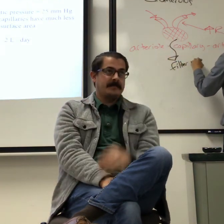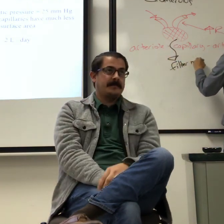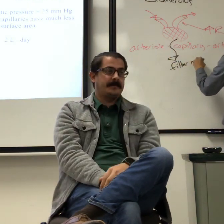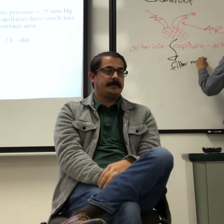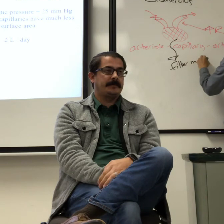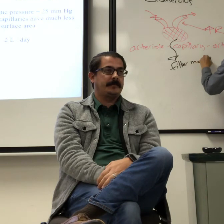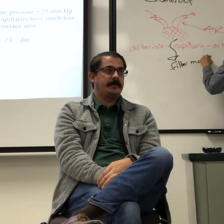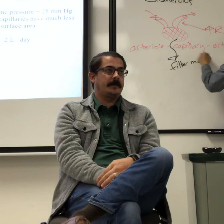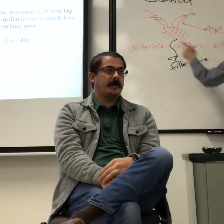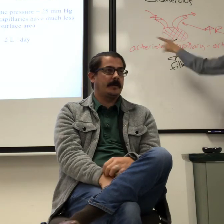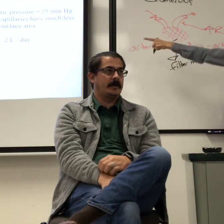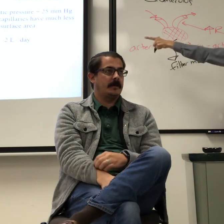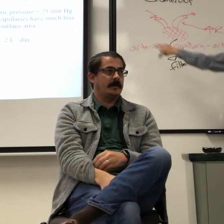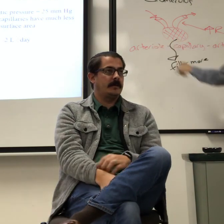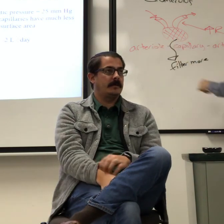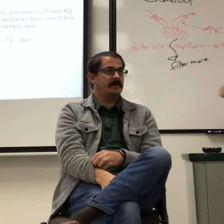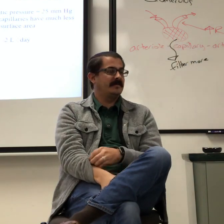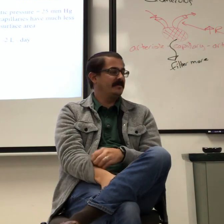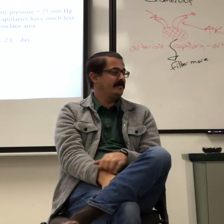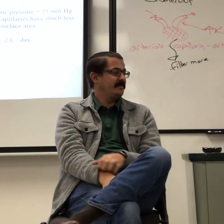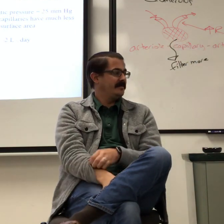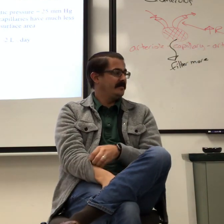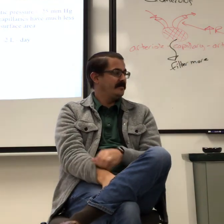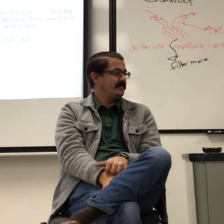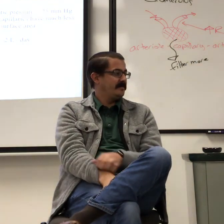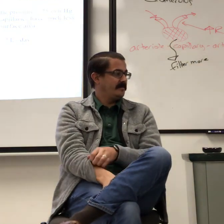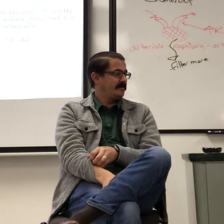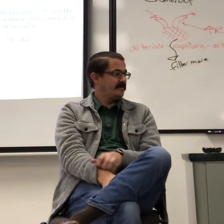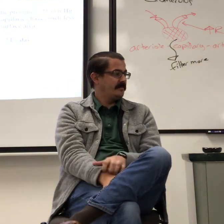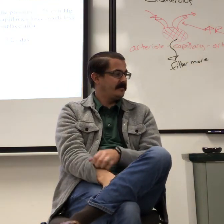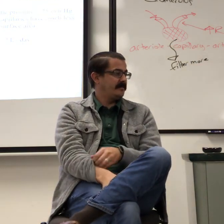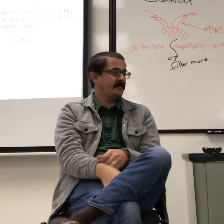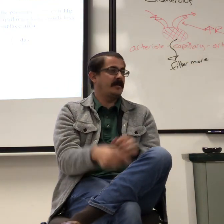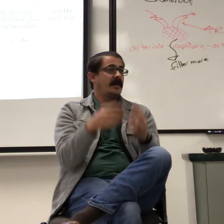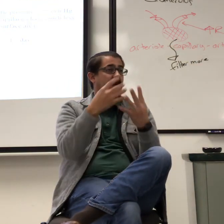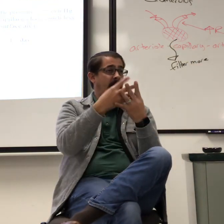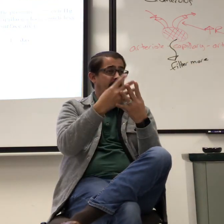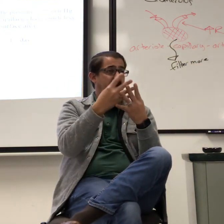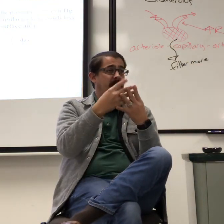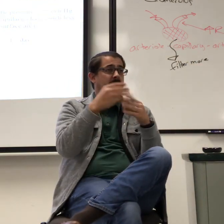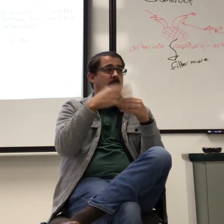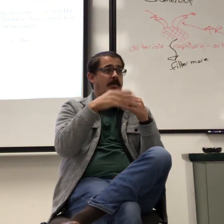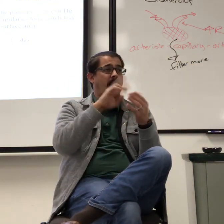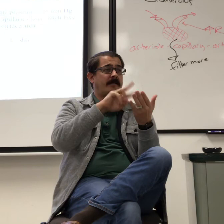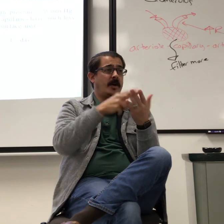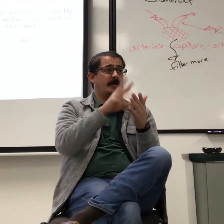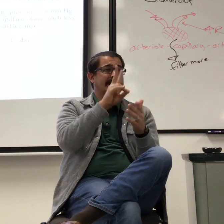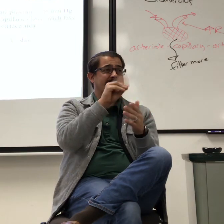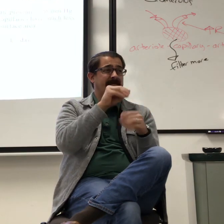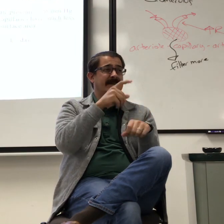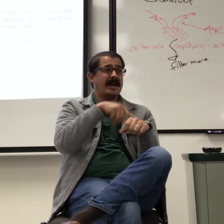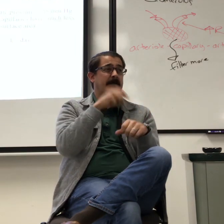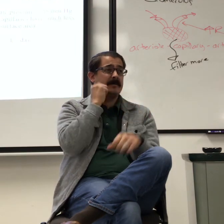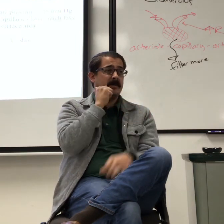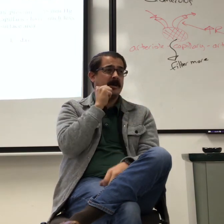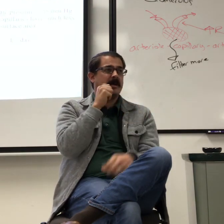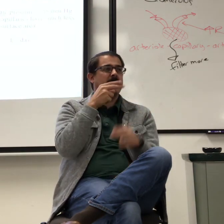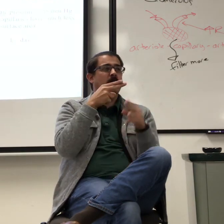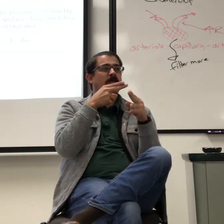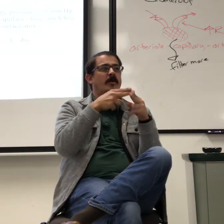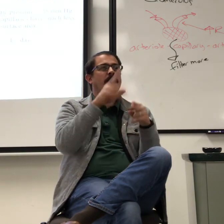filter more. Like what I say on the slide there, you filter your plasma volume 70 times a day. They refer to that as